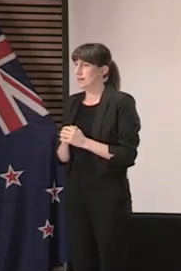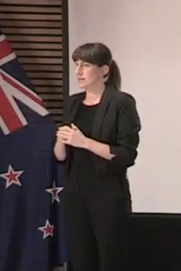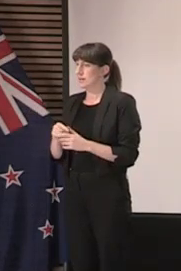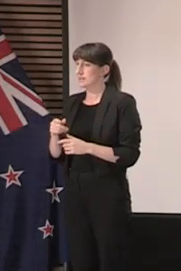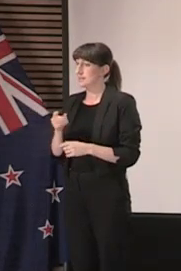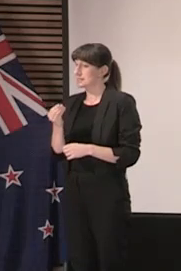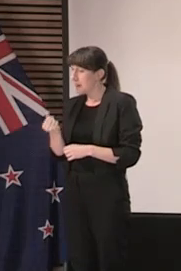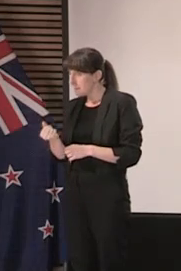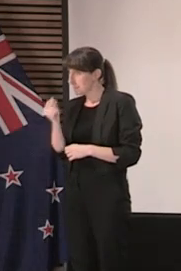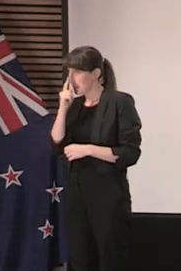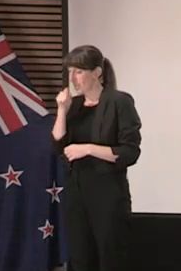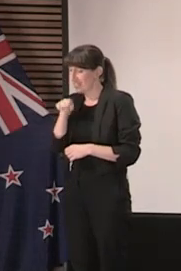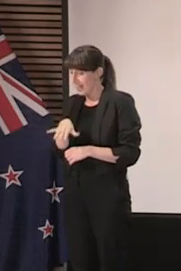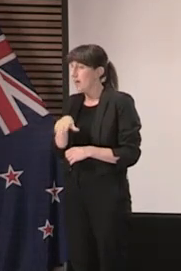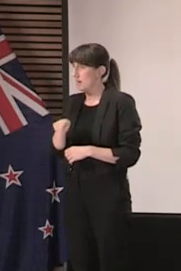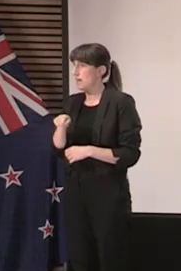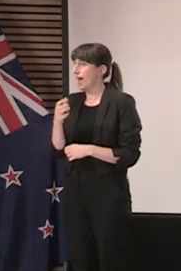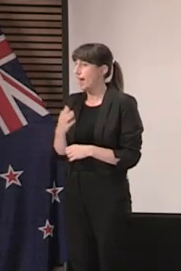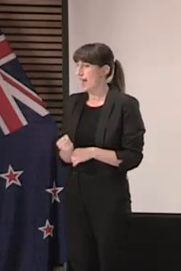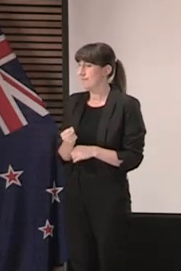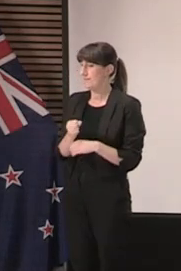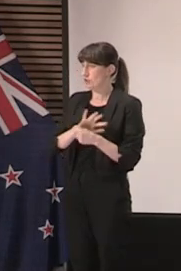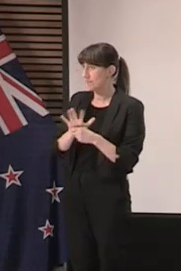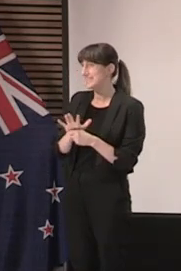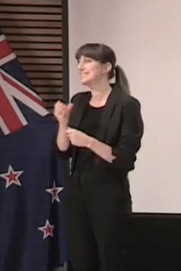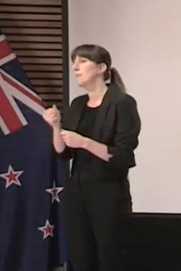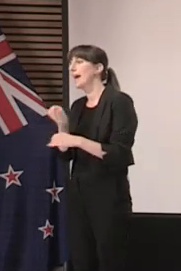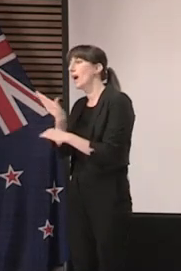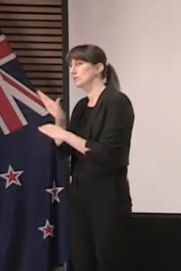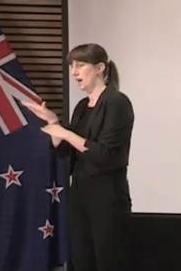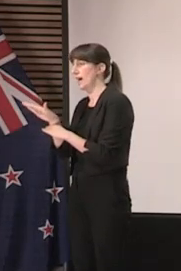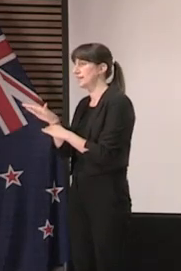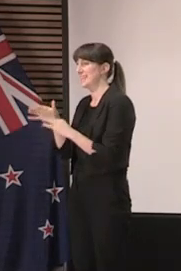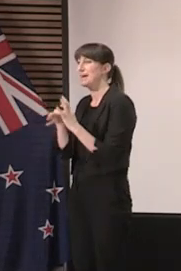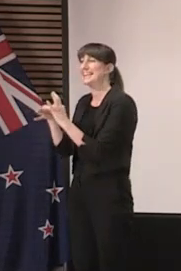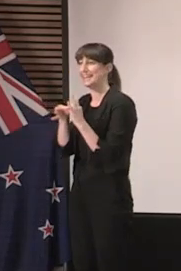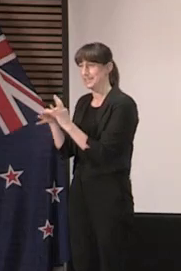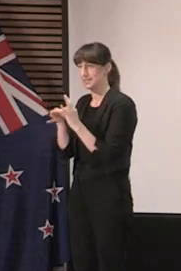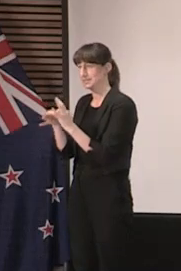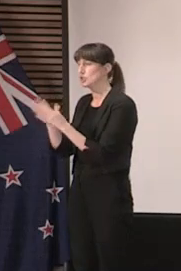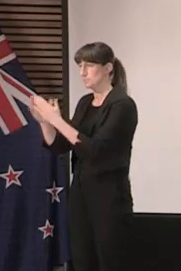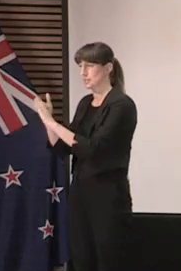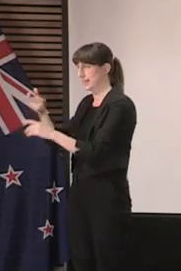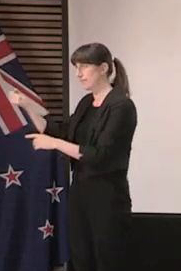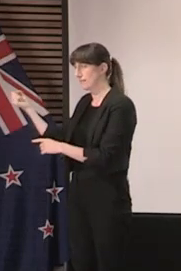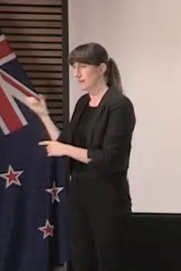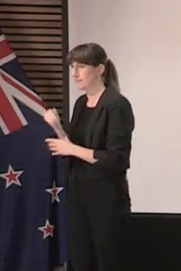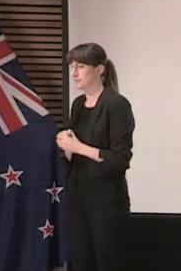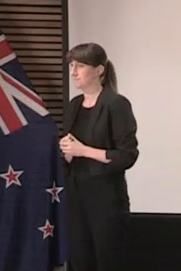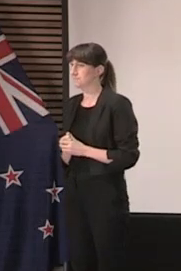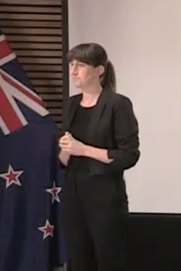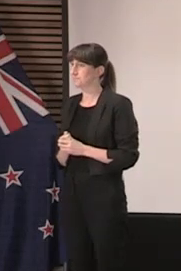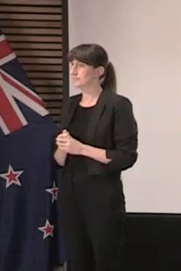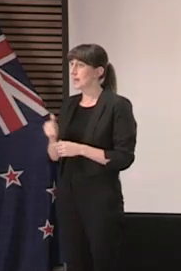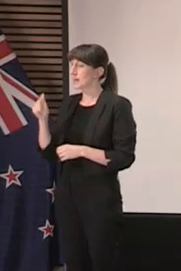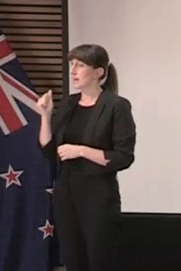people inside the facility and some in the community. I want to briefly update some further analysis I commissioned around